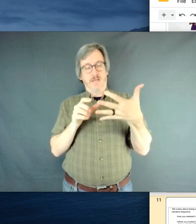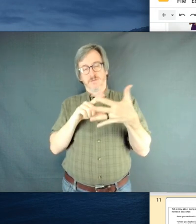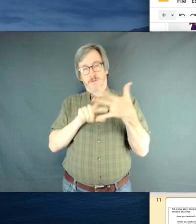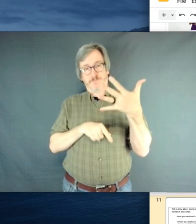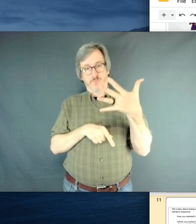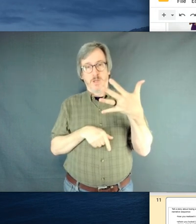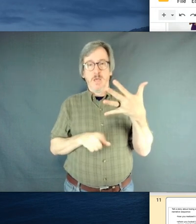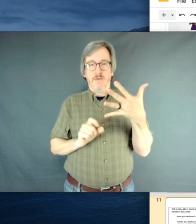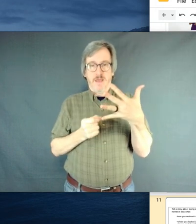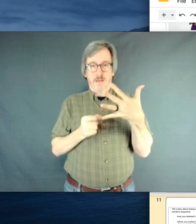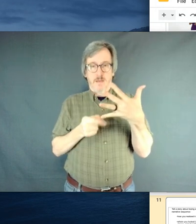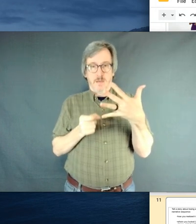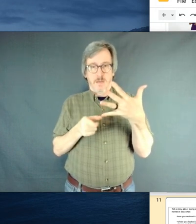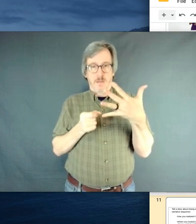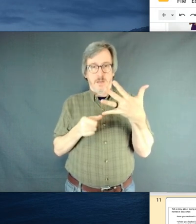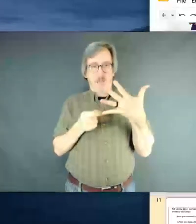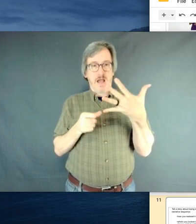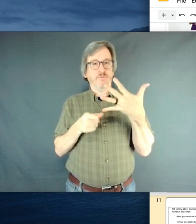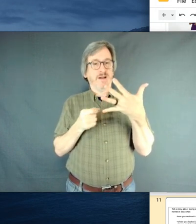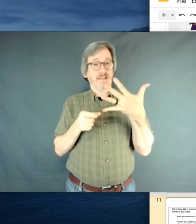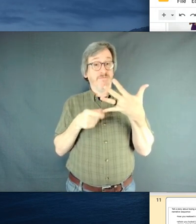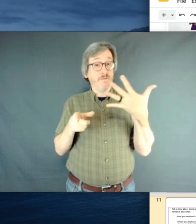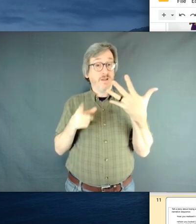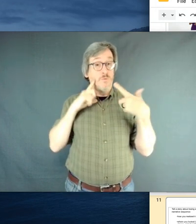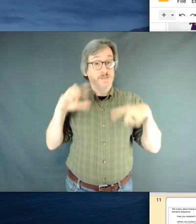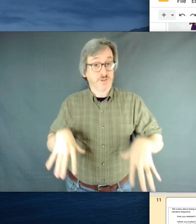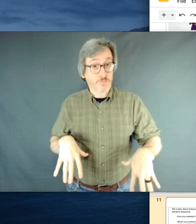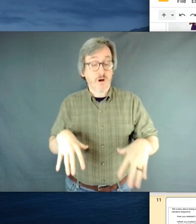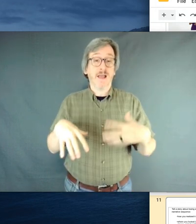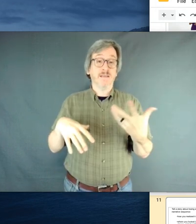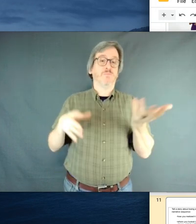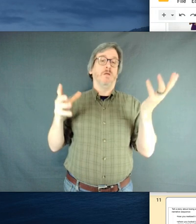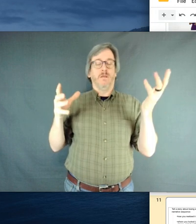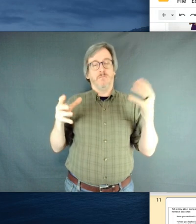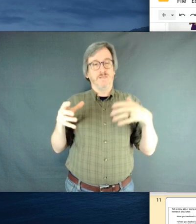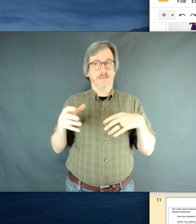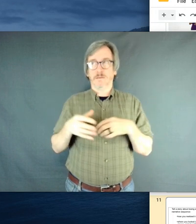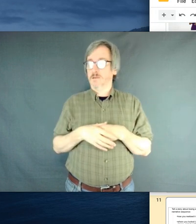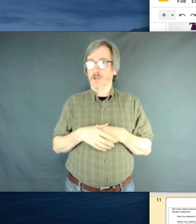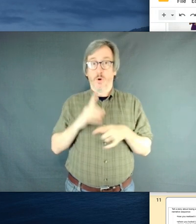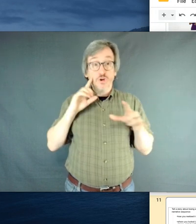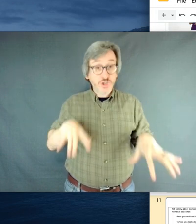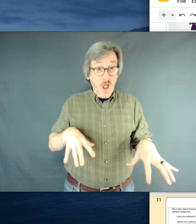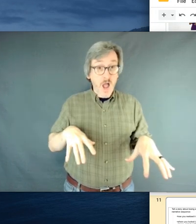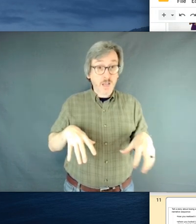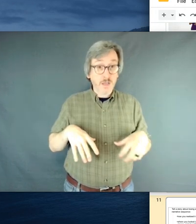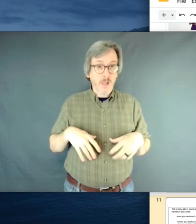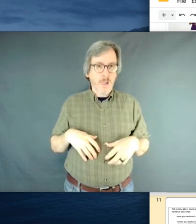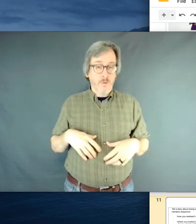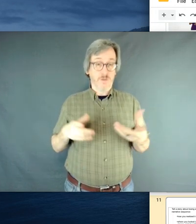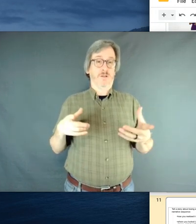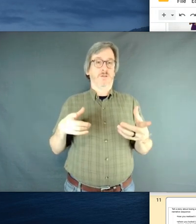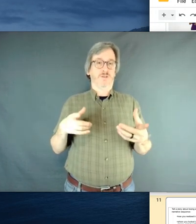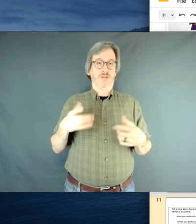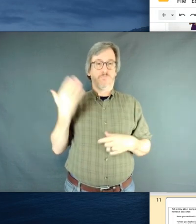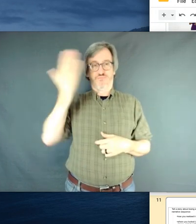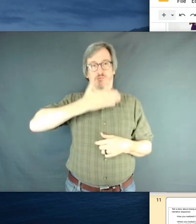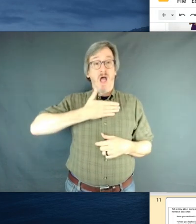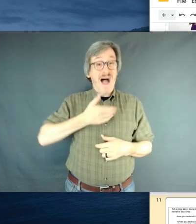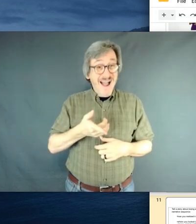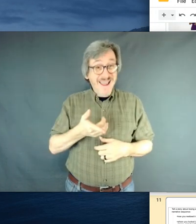English class, right? Then how you finally found it. Was it surprise? Was it, shock?